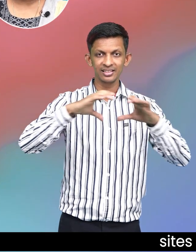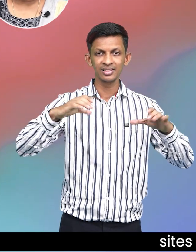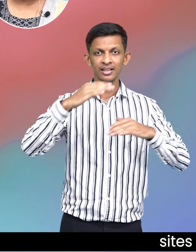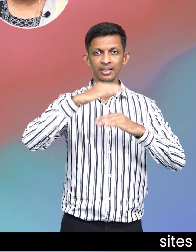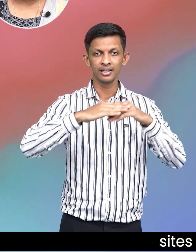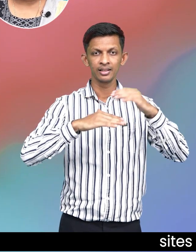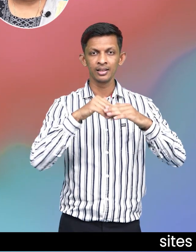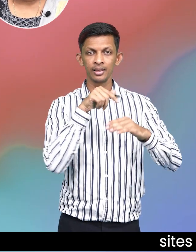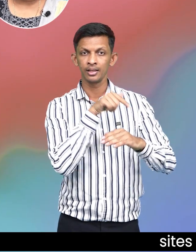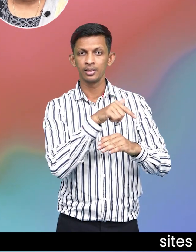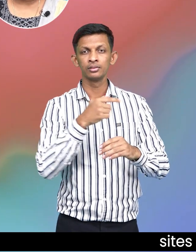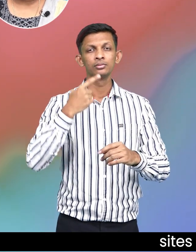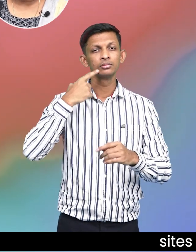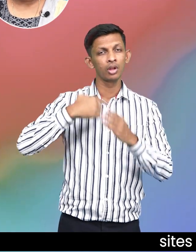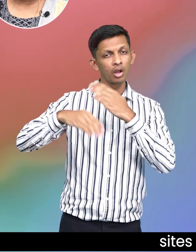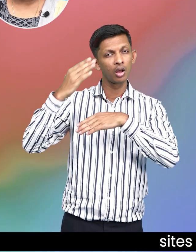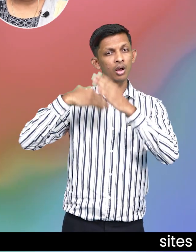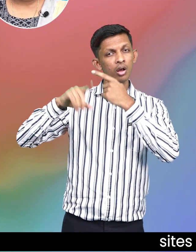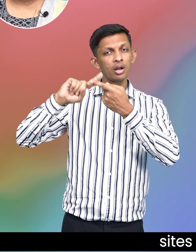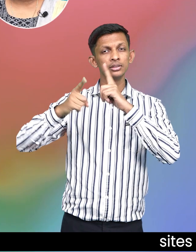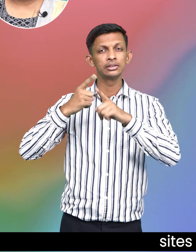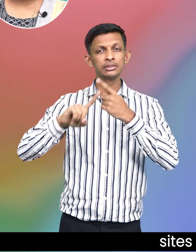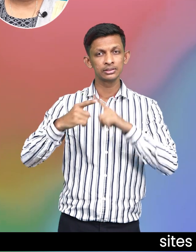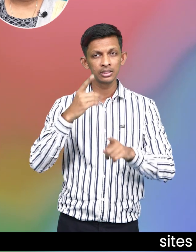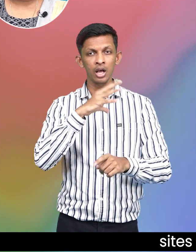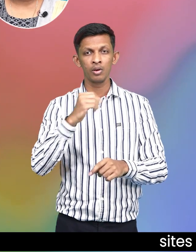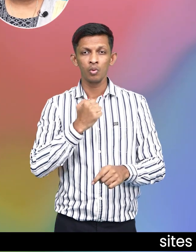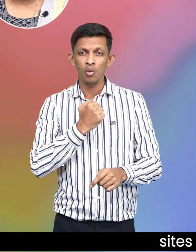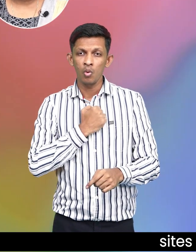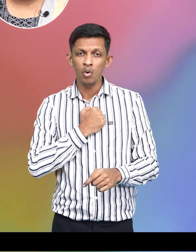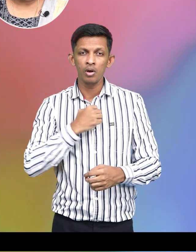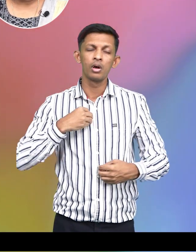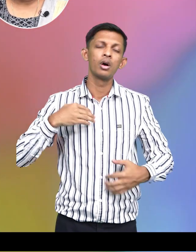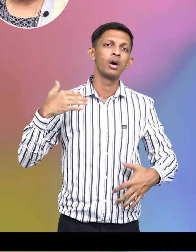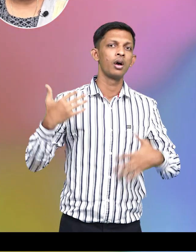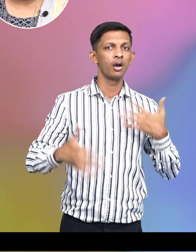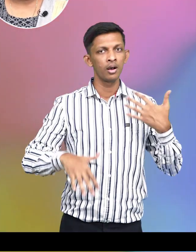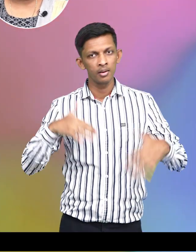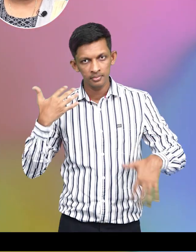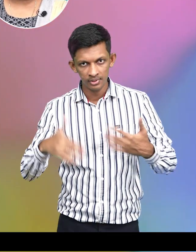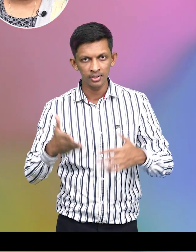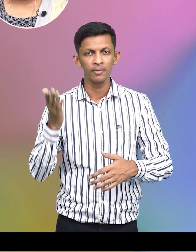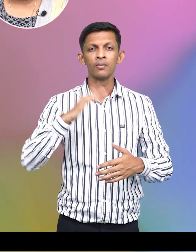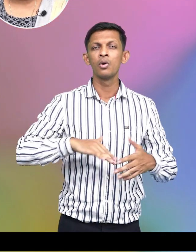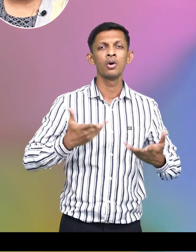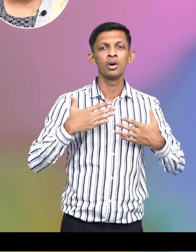construction sites and mines suffer from body ache,